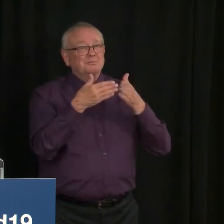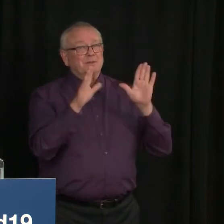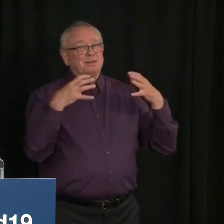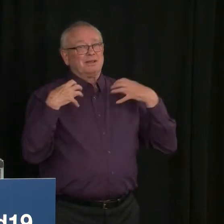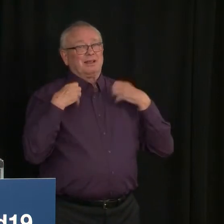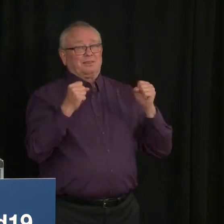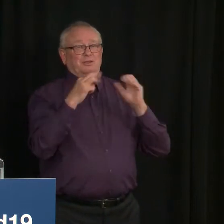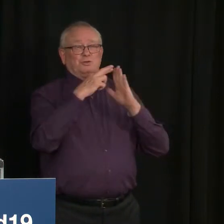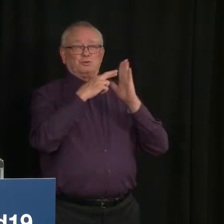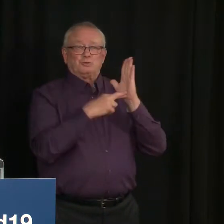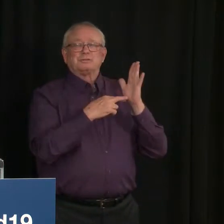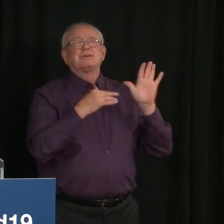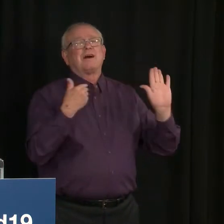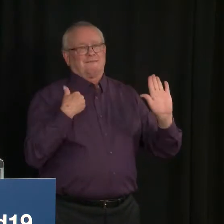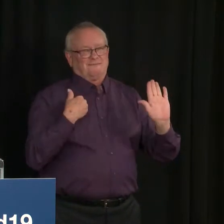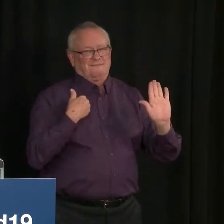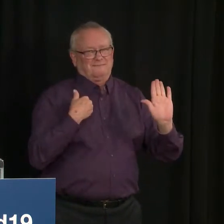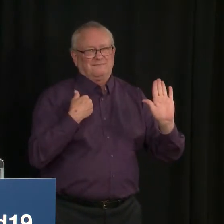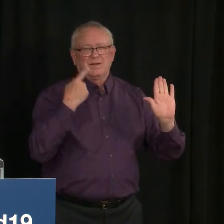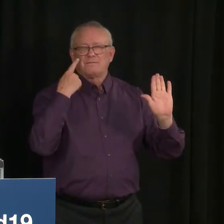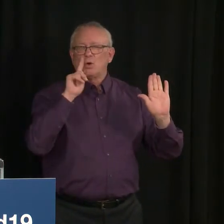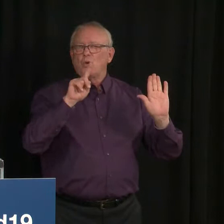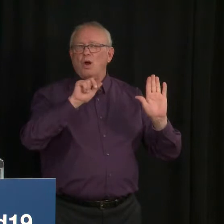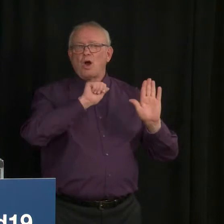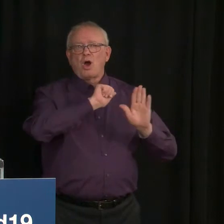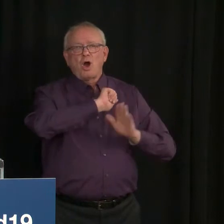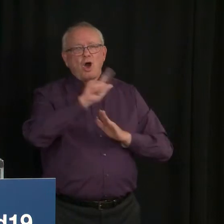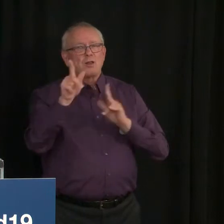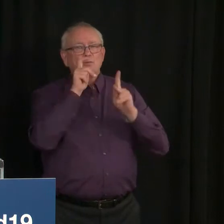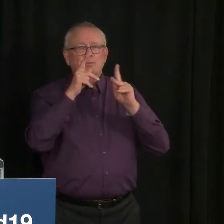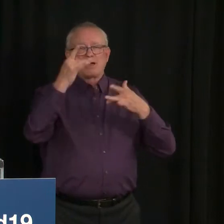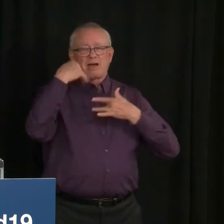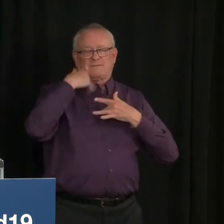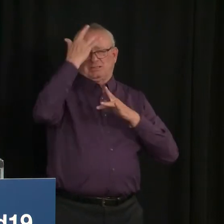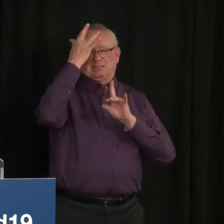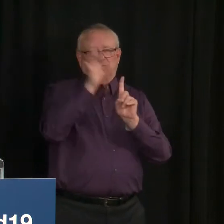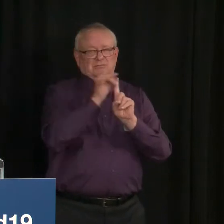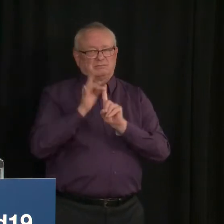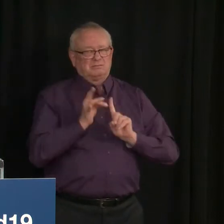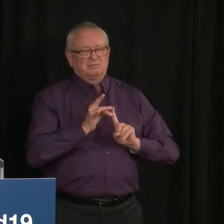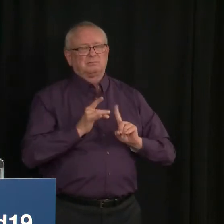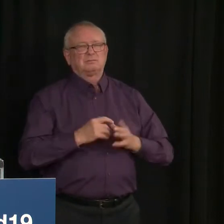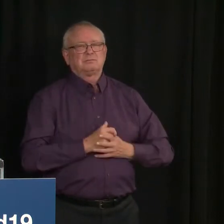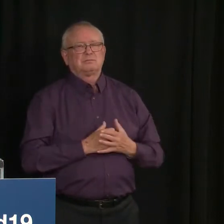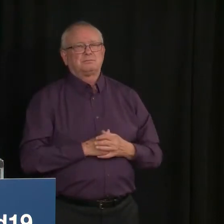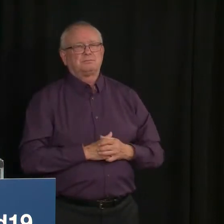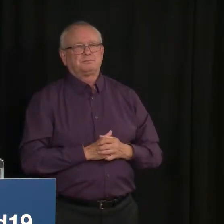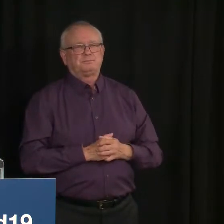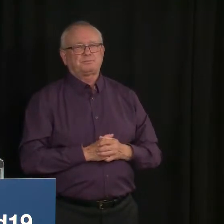Delta variant, but for all COVID-19 cases. Jesse, is there a follow-up question?